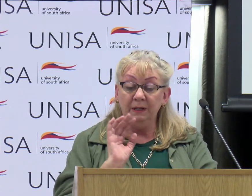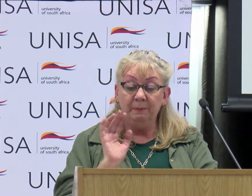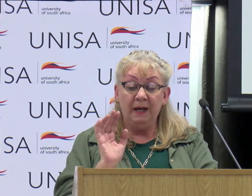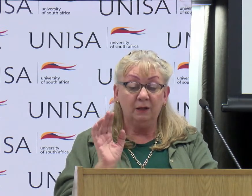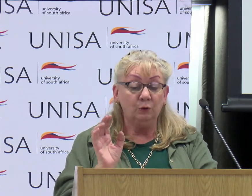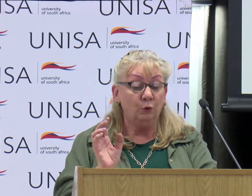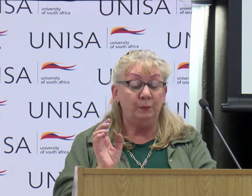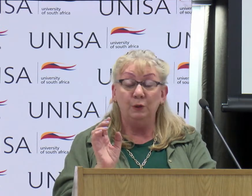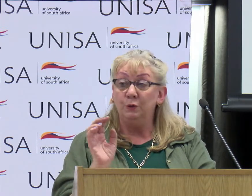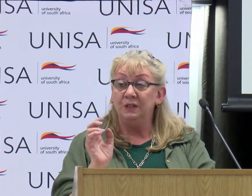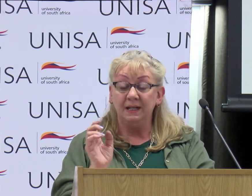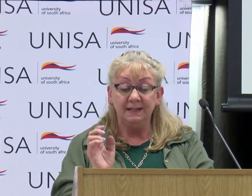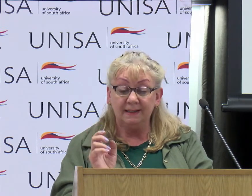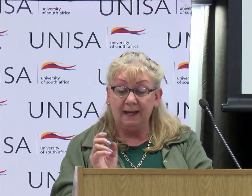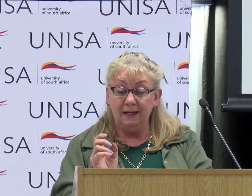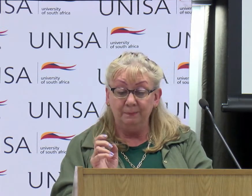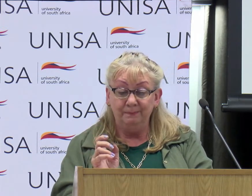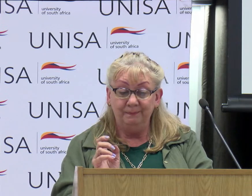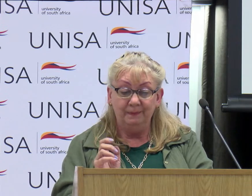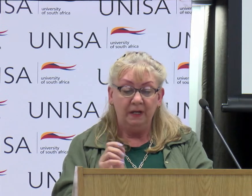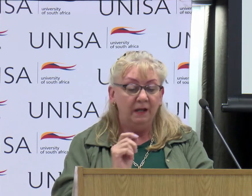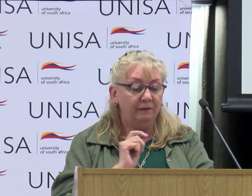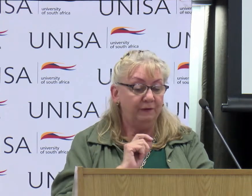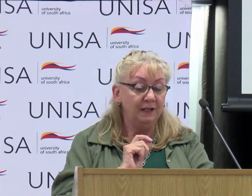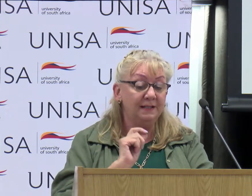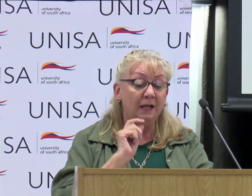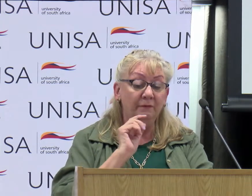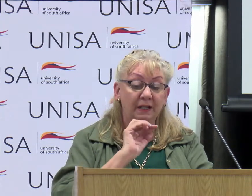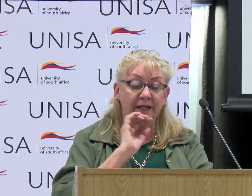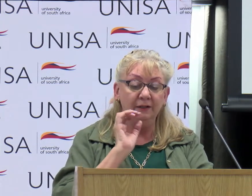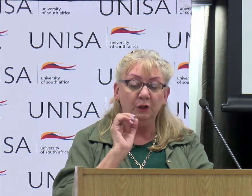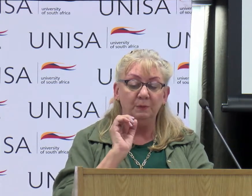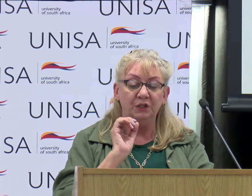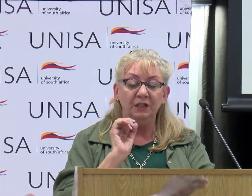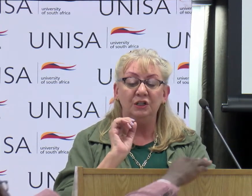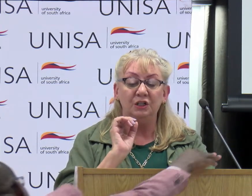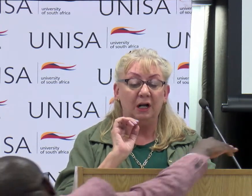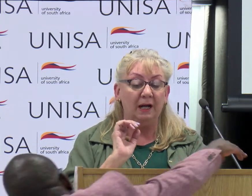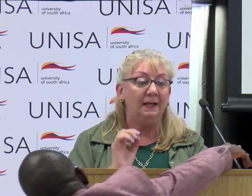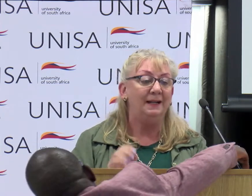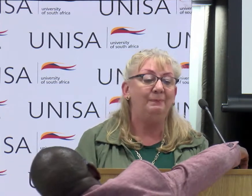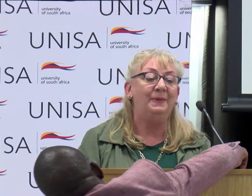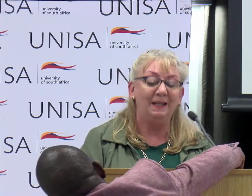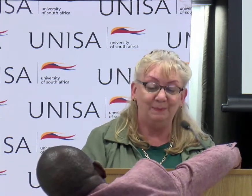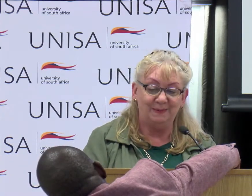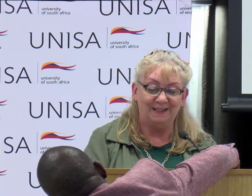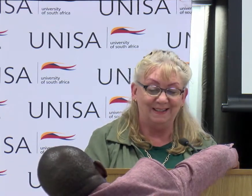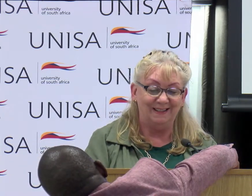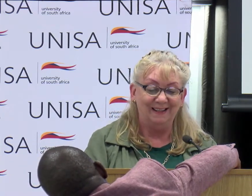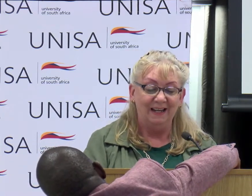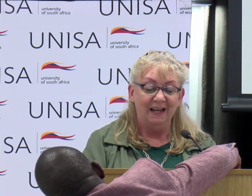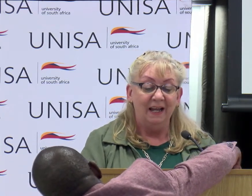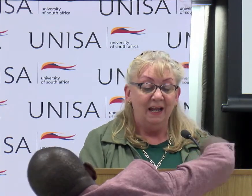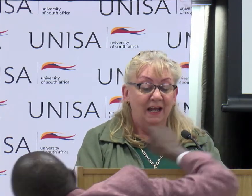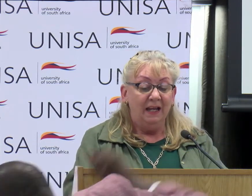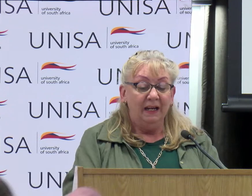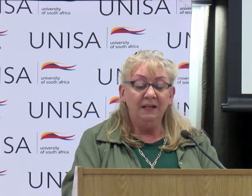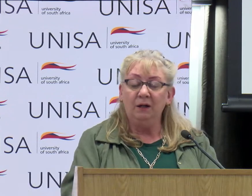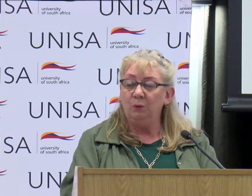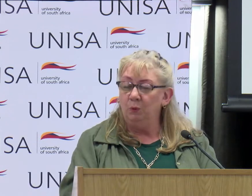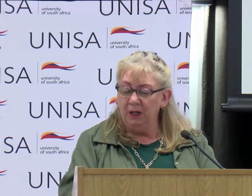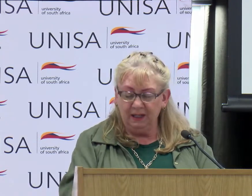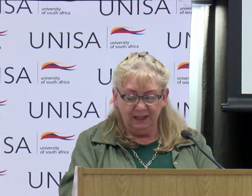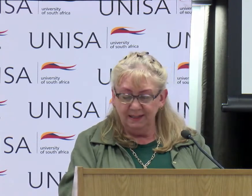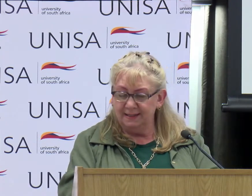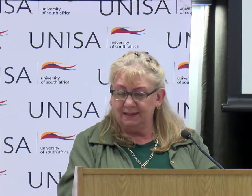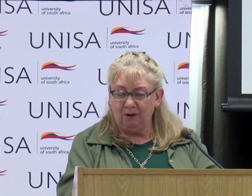Eers oor die bergtop loer sy skelm. First over the hilltop she shyly peeps. En